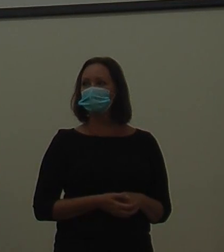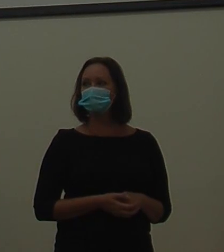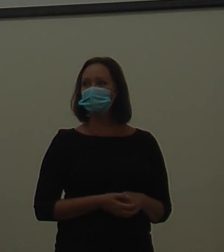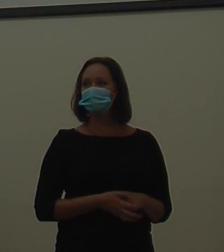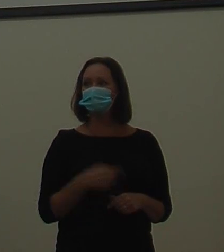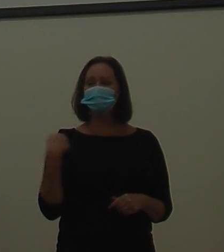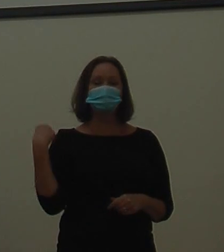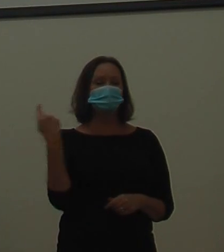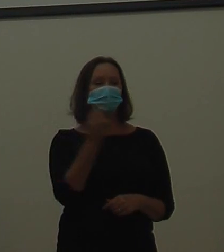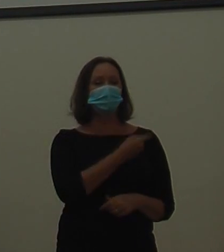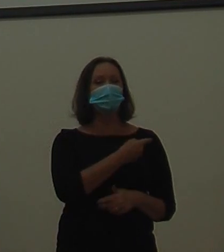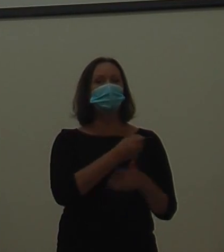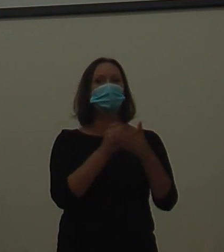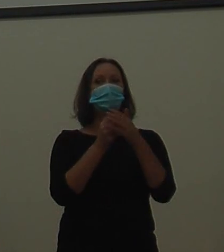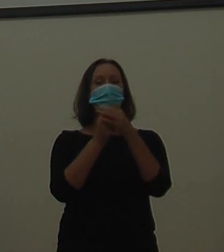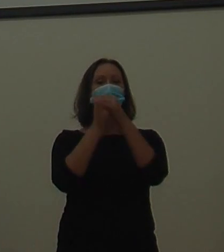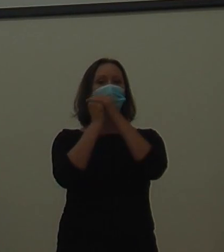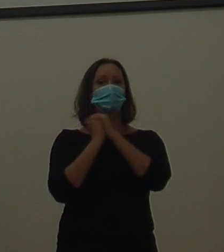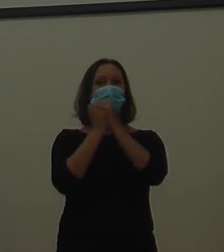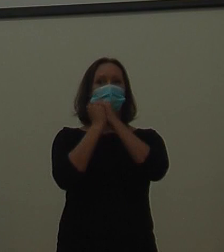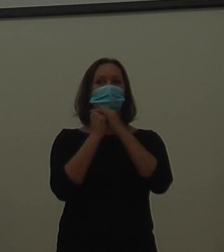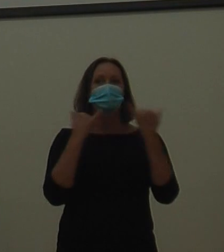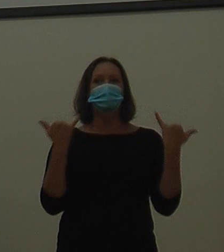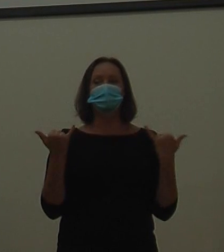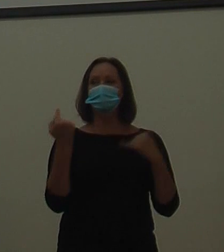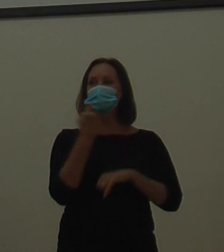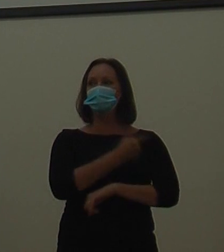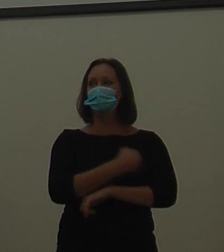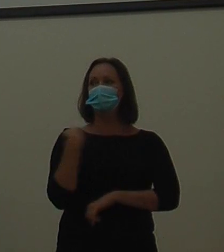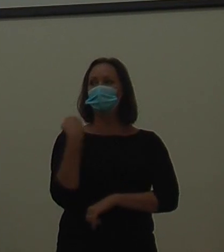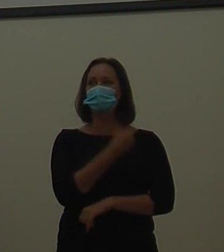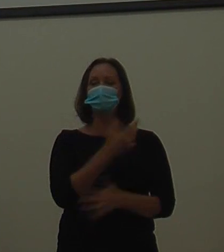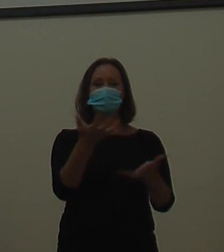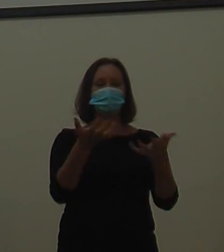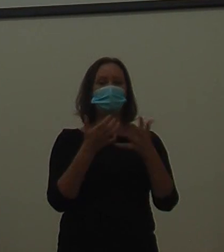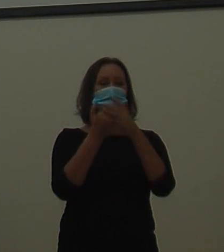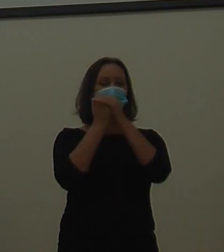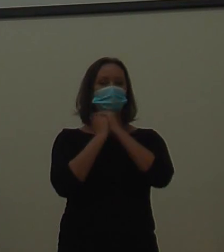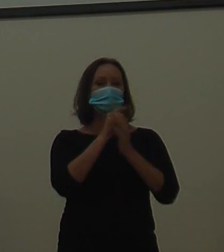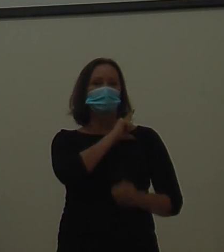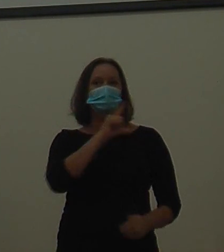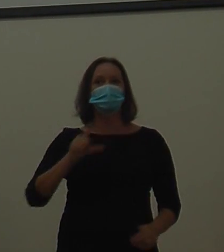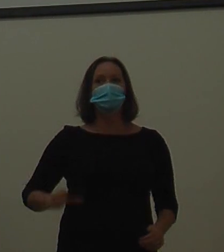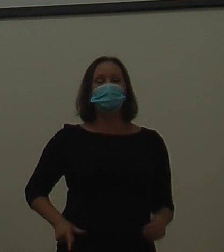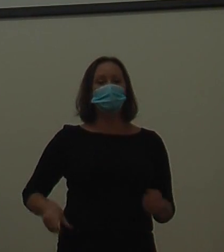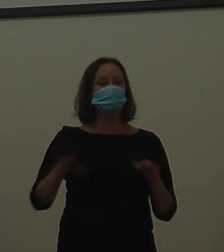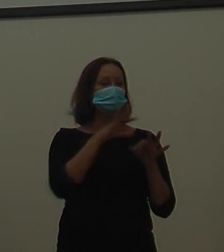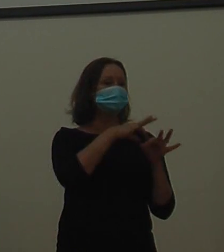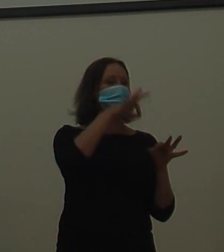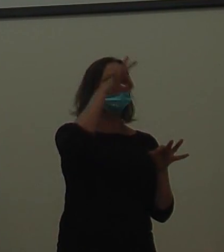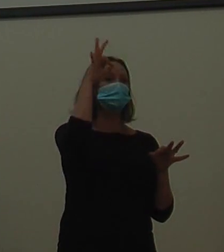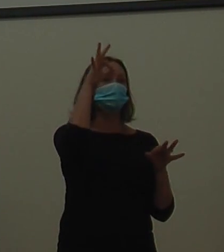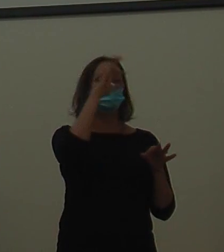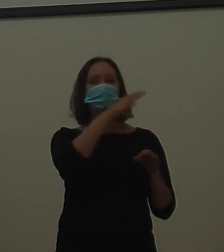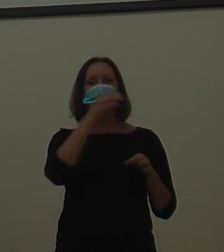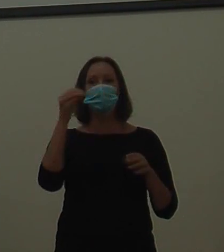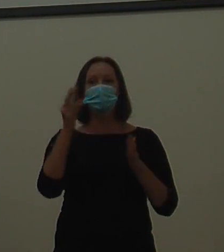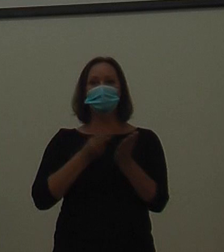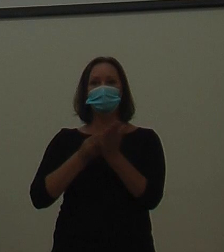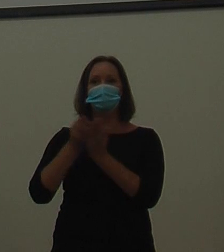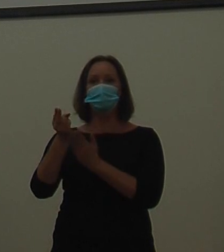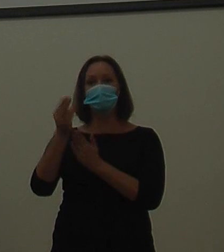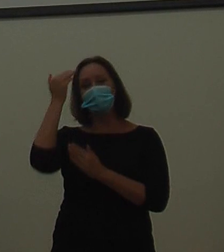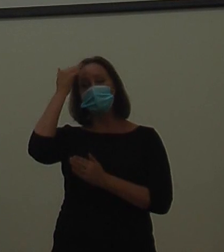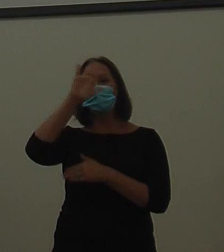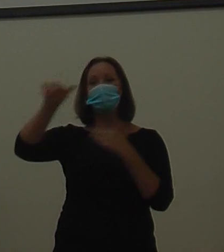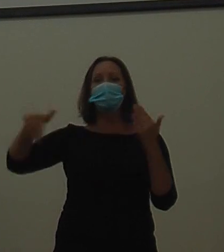As we worship this morning, we want to worship the Lord in spirit and in truth. I know we're all here to do that. And we pray